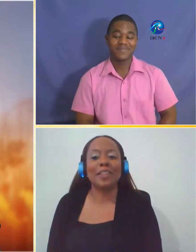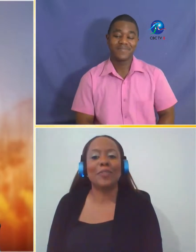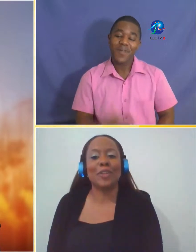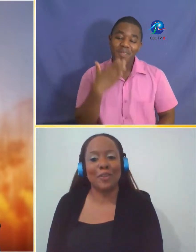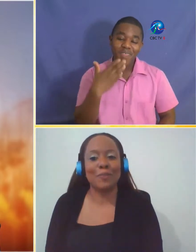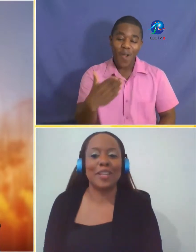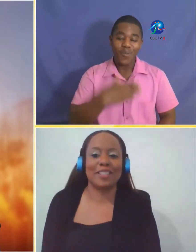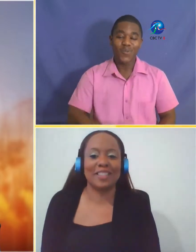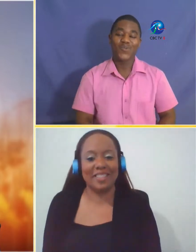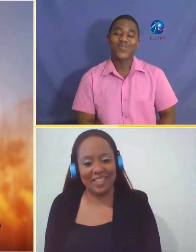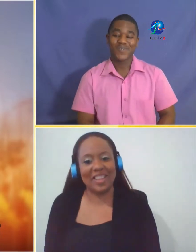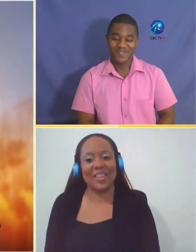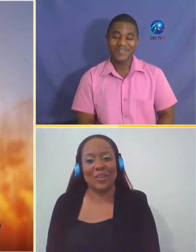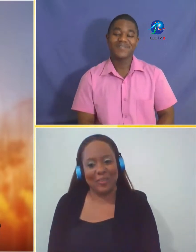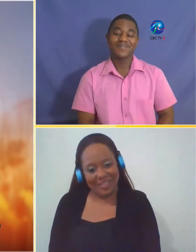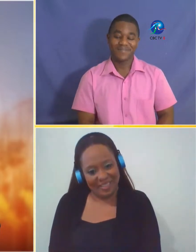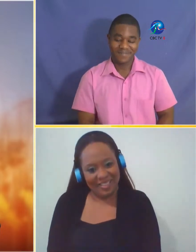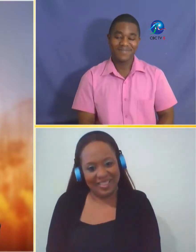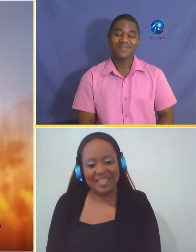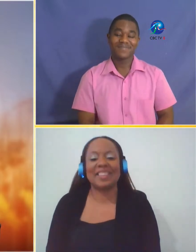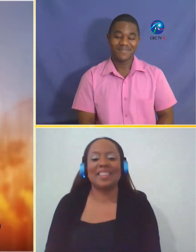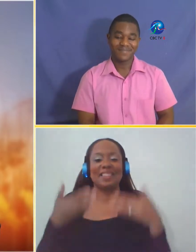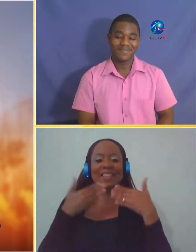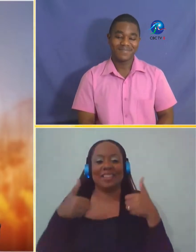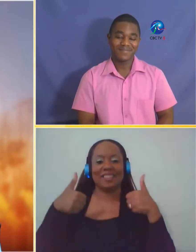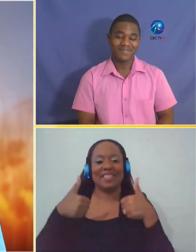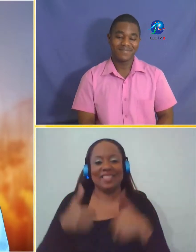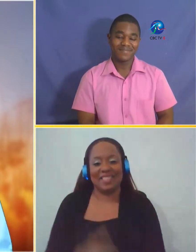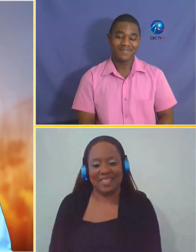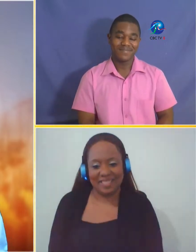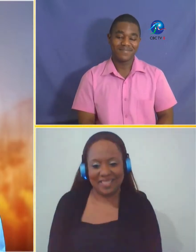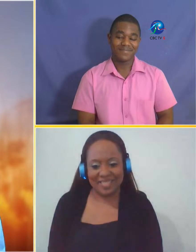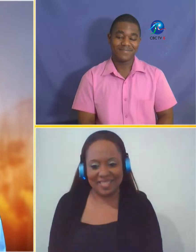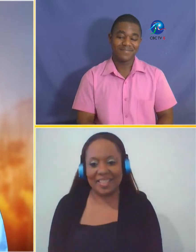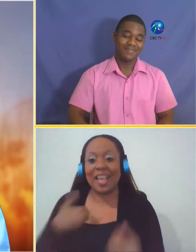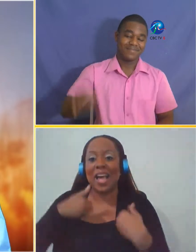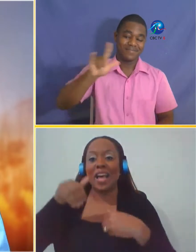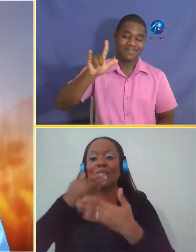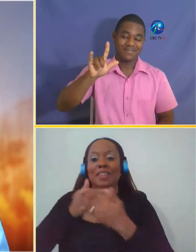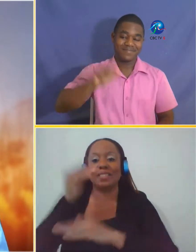Okay, I will give you the information. Thank you. Great, thank you. Have a good day now.